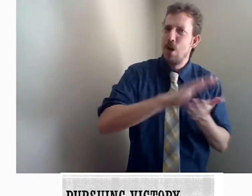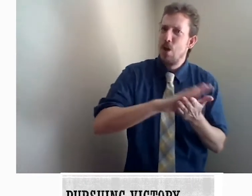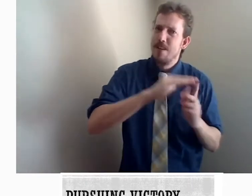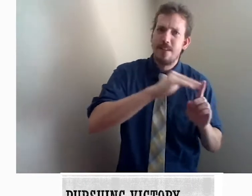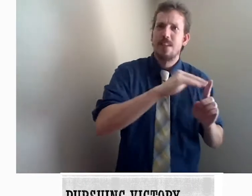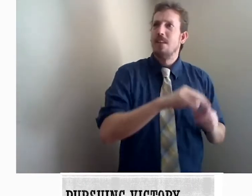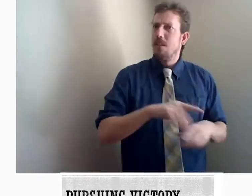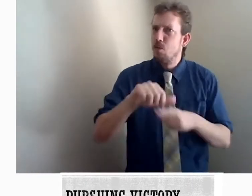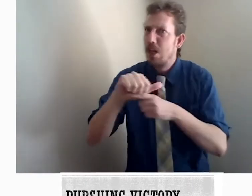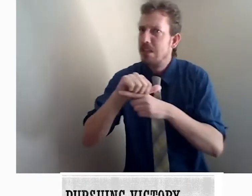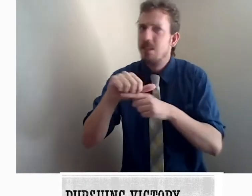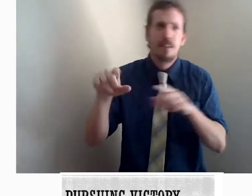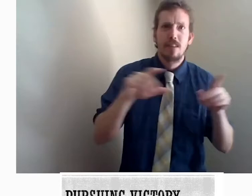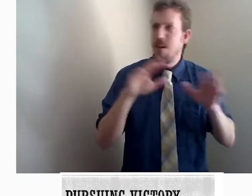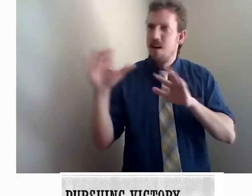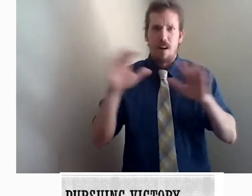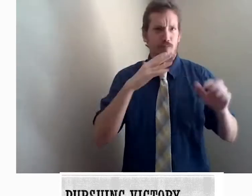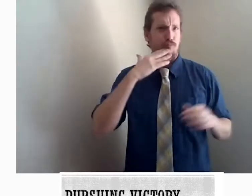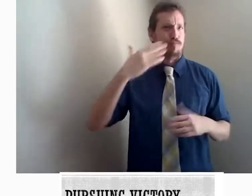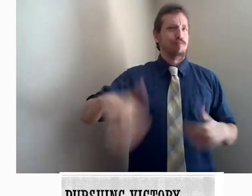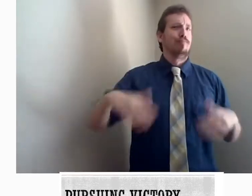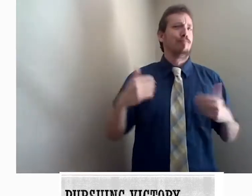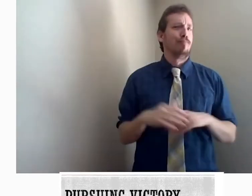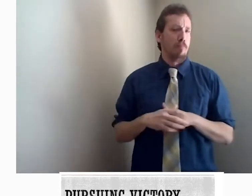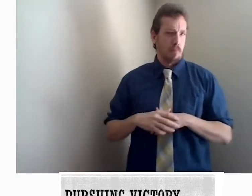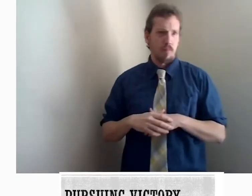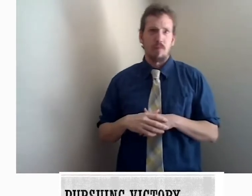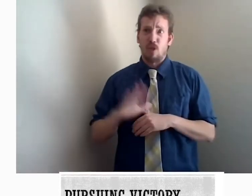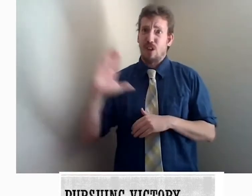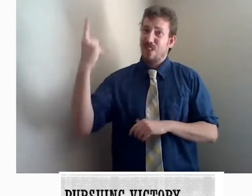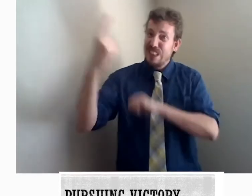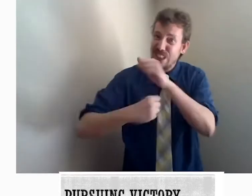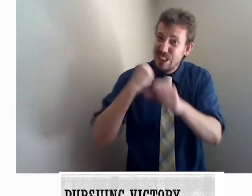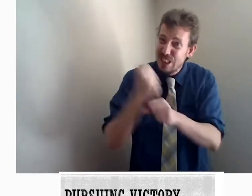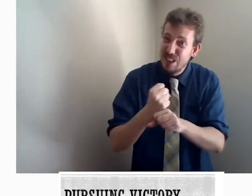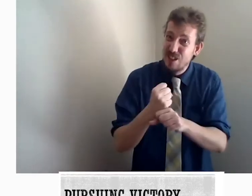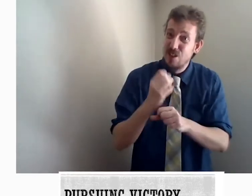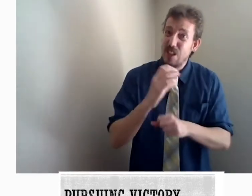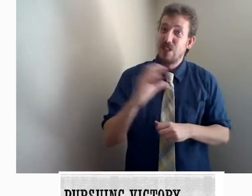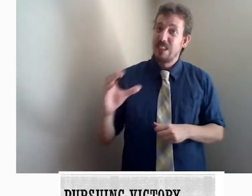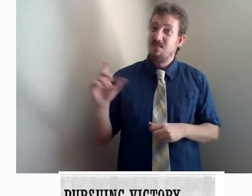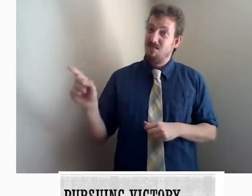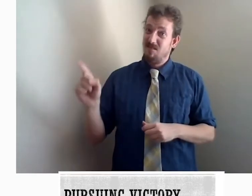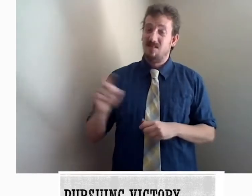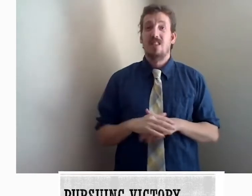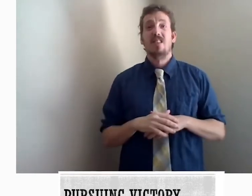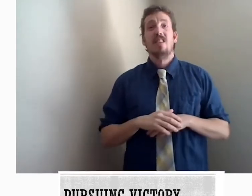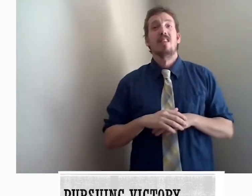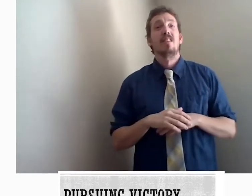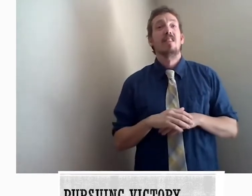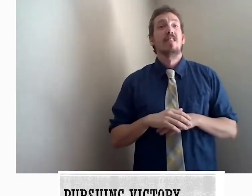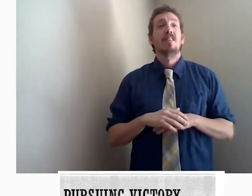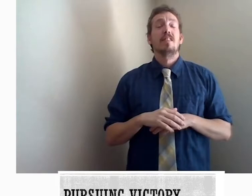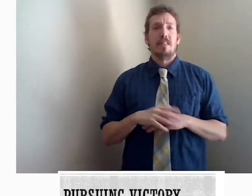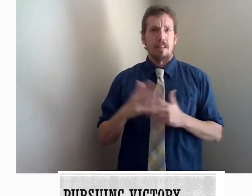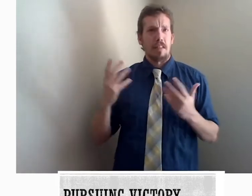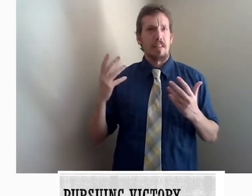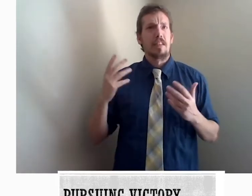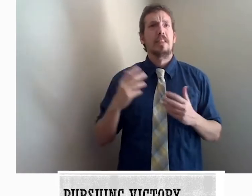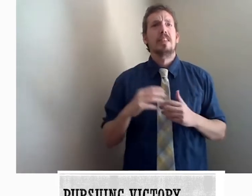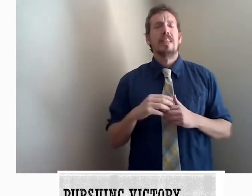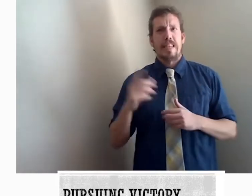are involved and are on him for school and to make sure he balances a practice schedule. This is his first year in cross